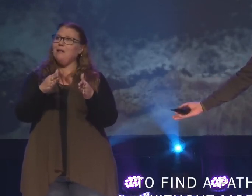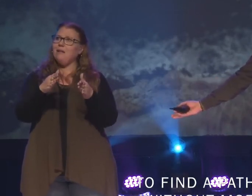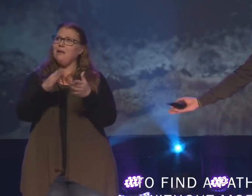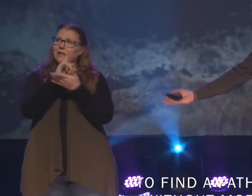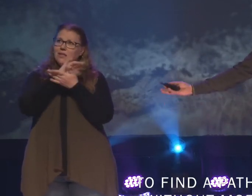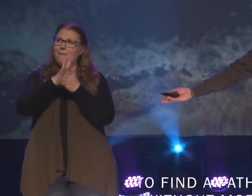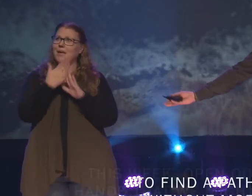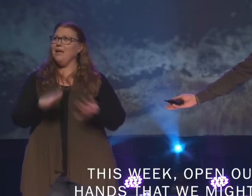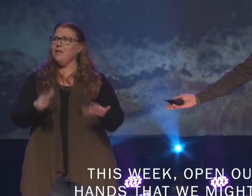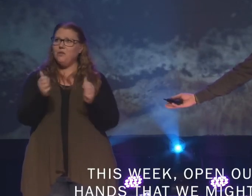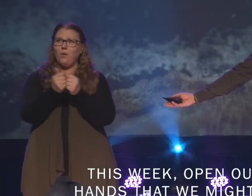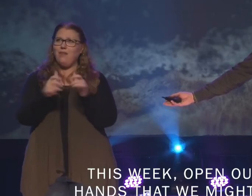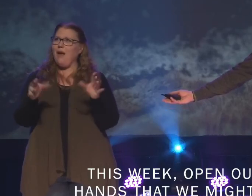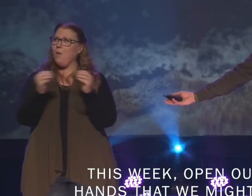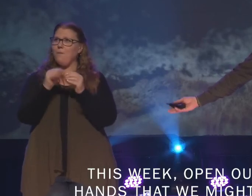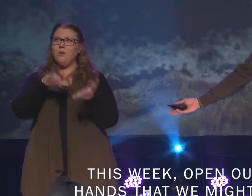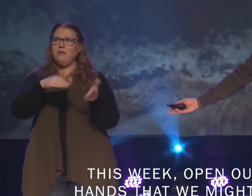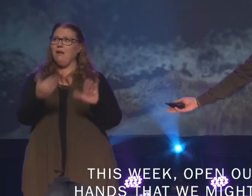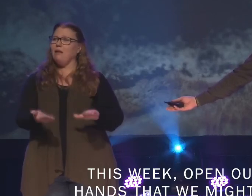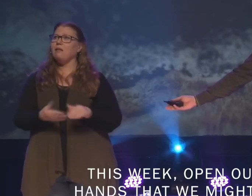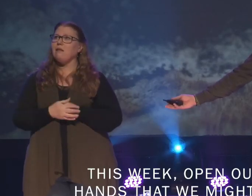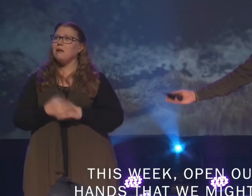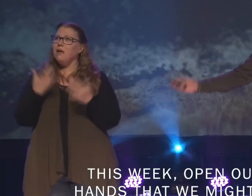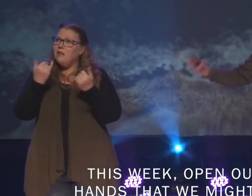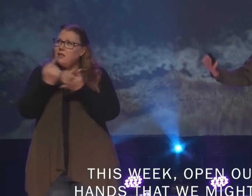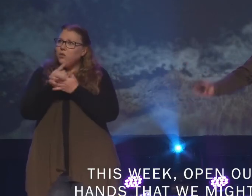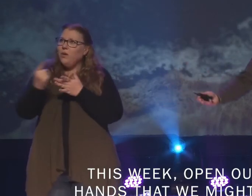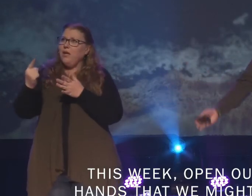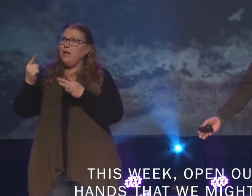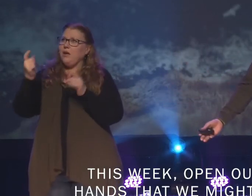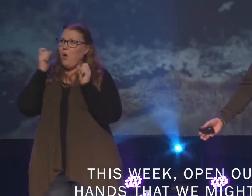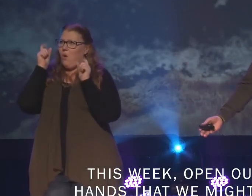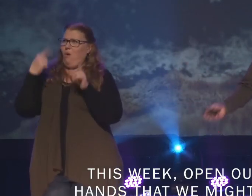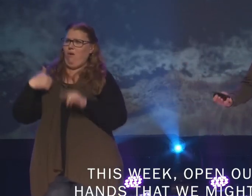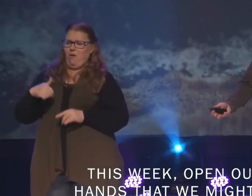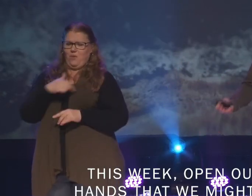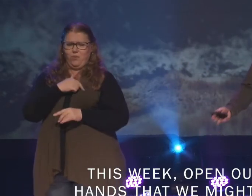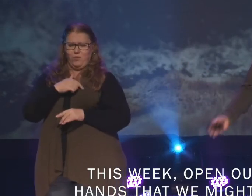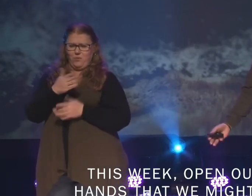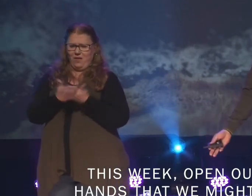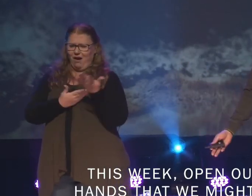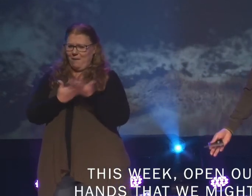death? And this week, open our eyes and our hands